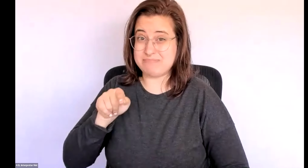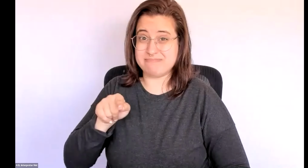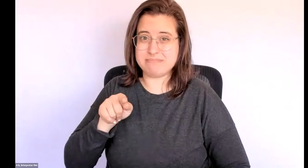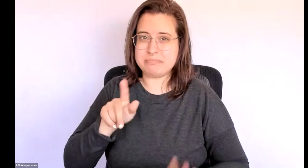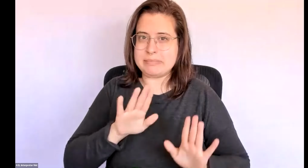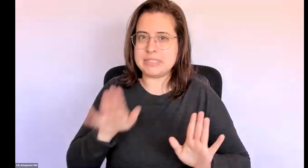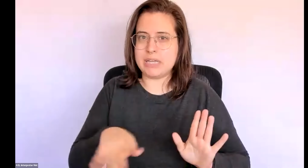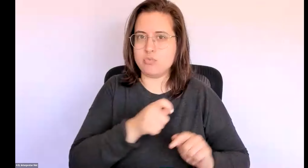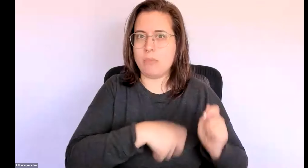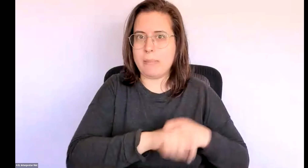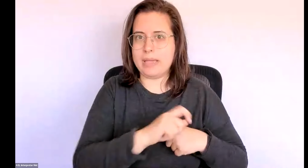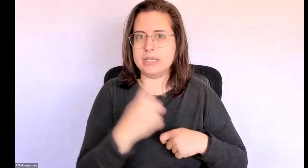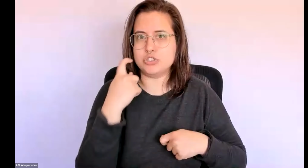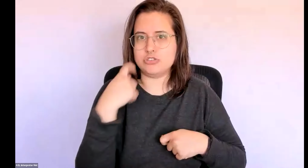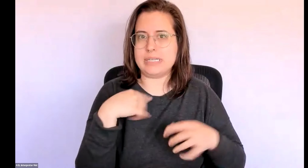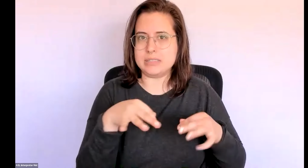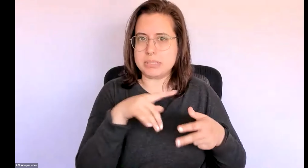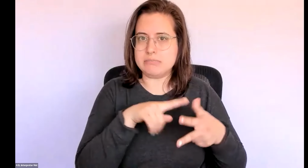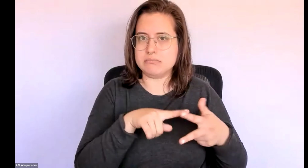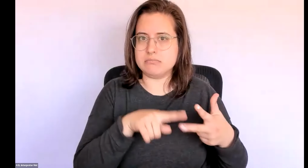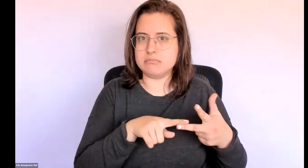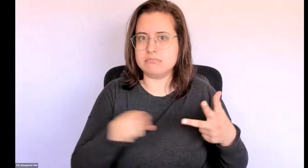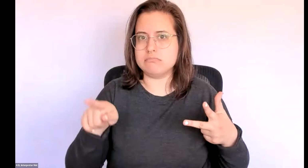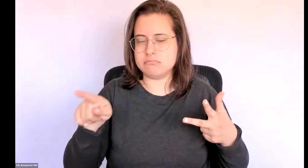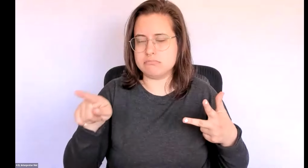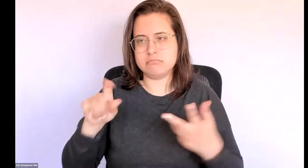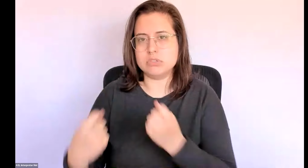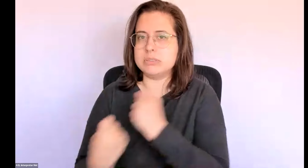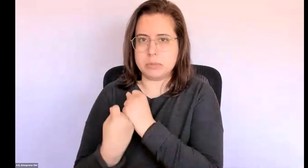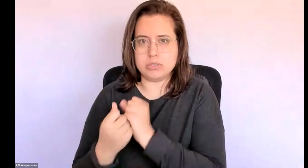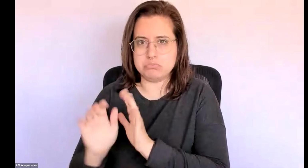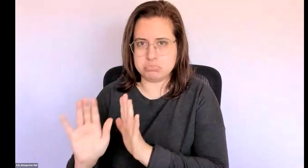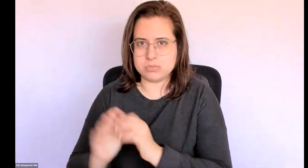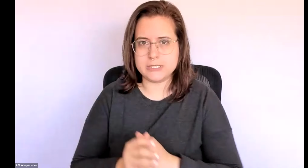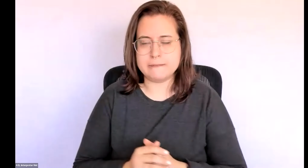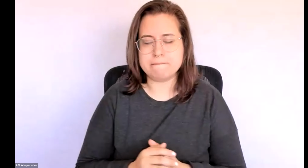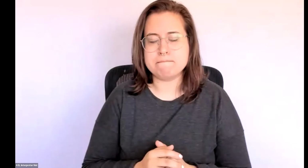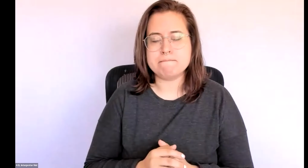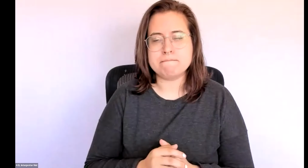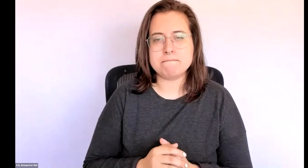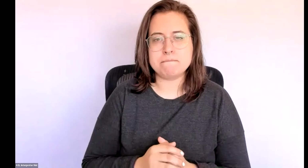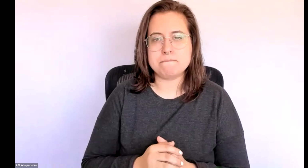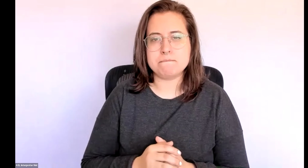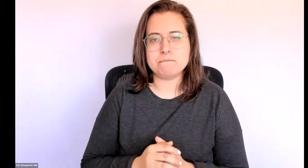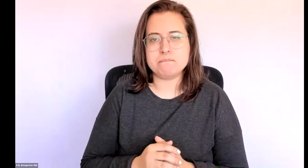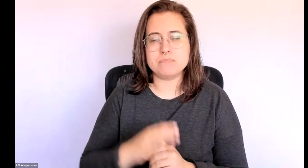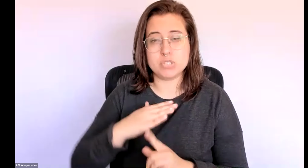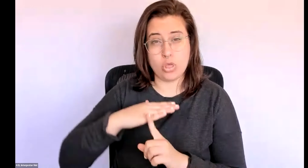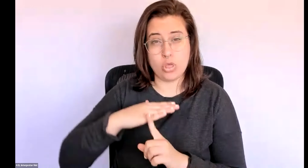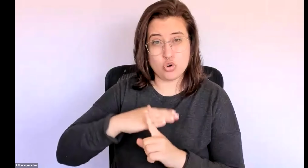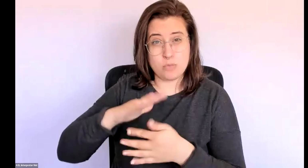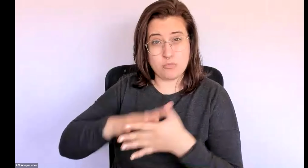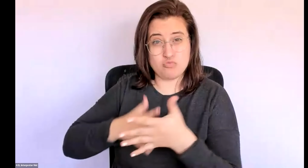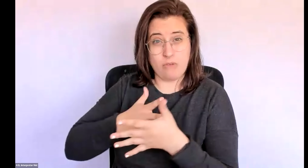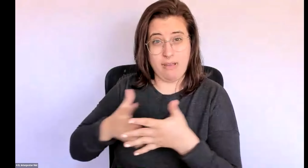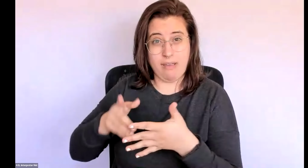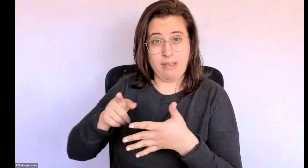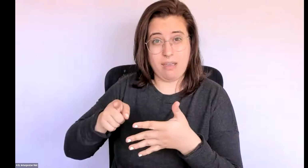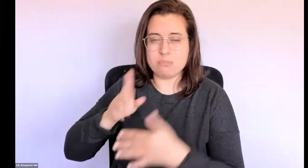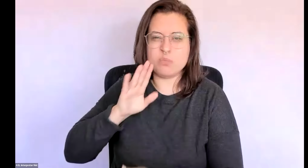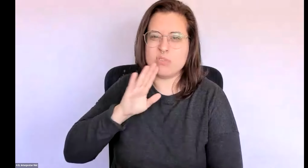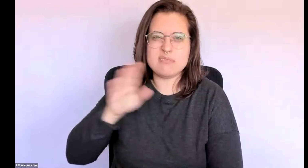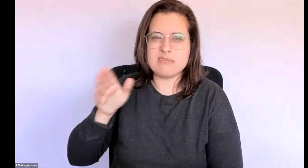have discussed above. It is not specific, and a thermogram will never